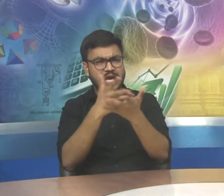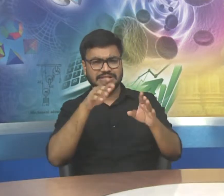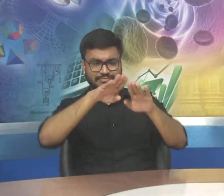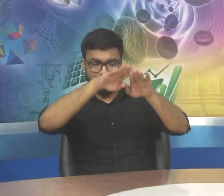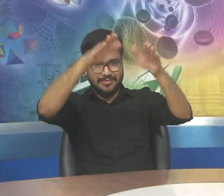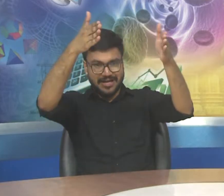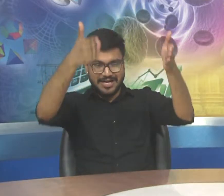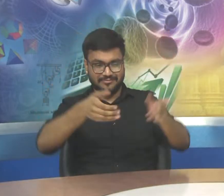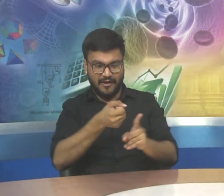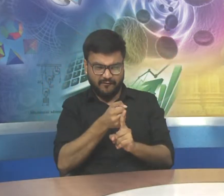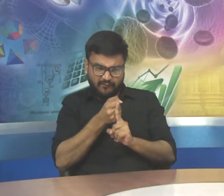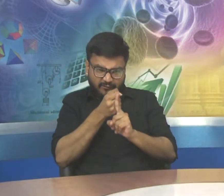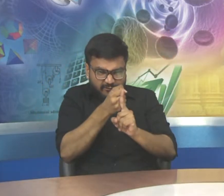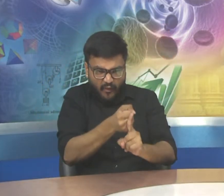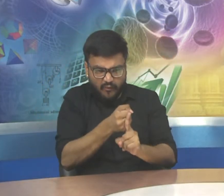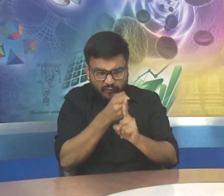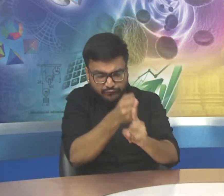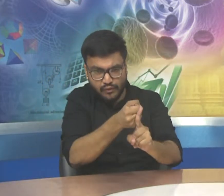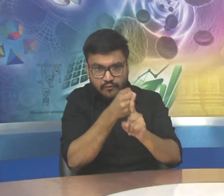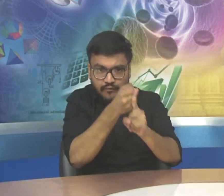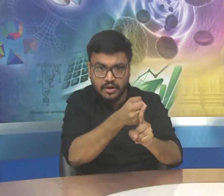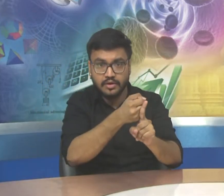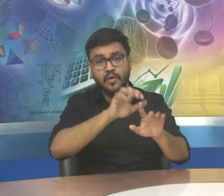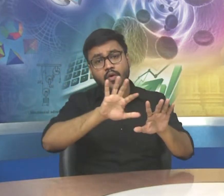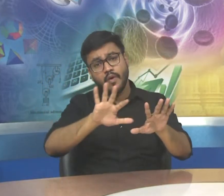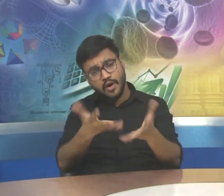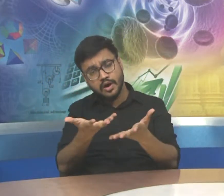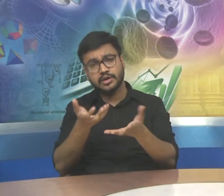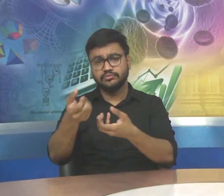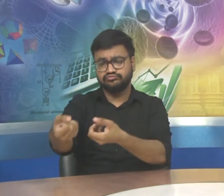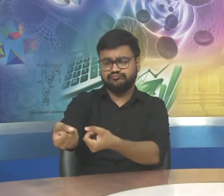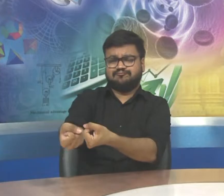Force, it means a push or pull something.